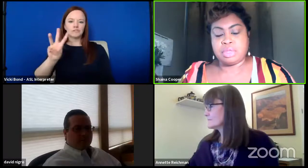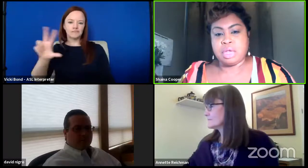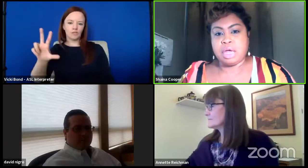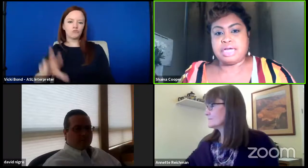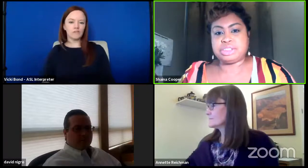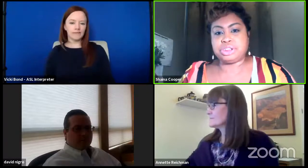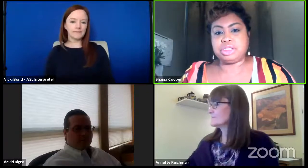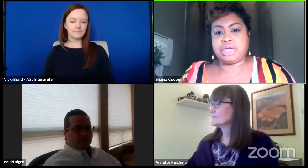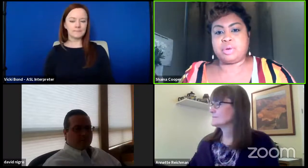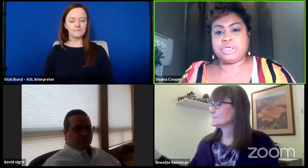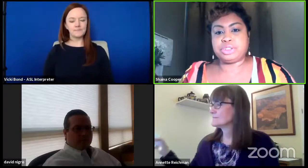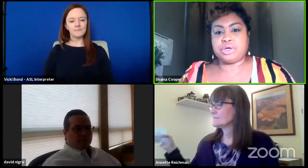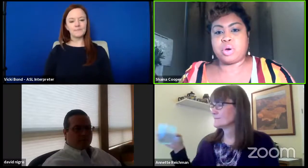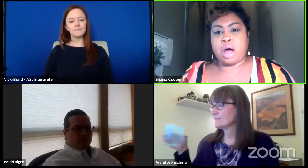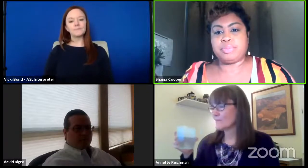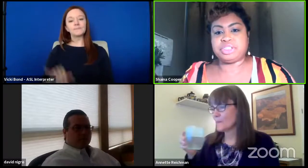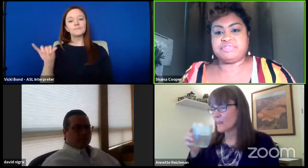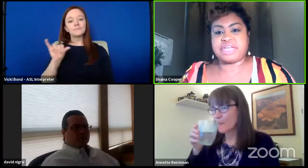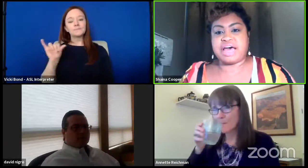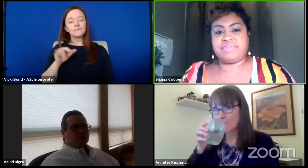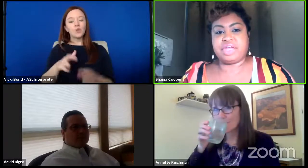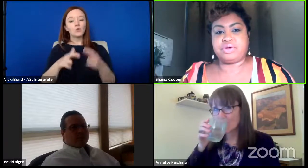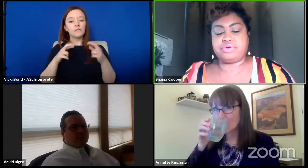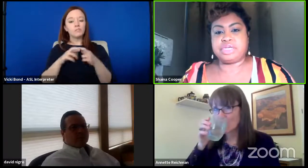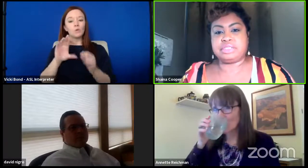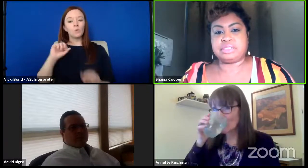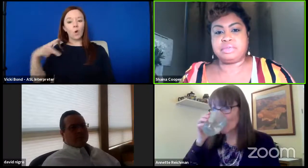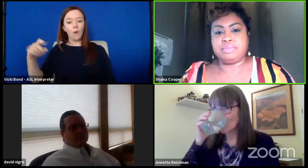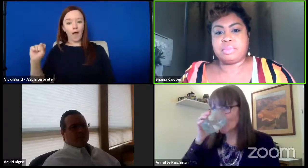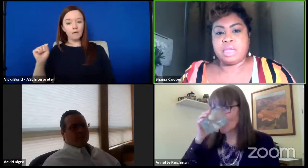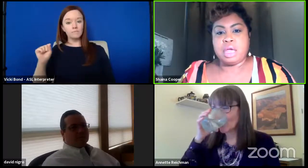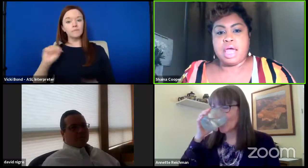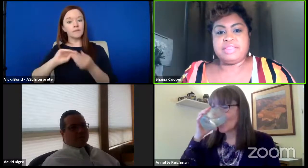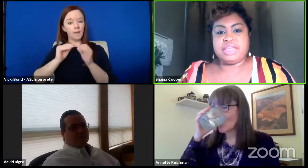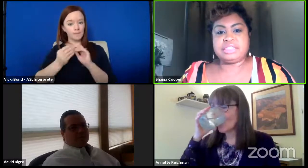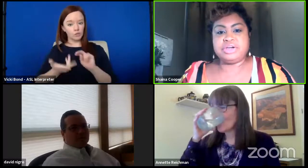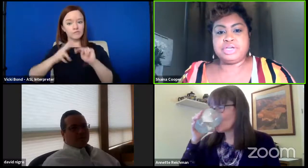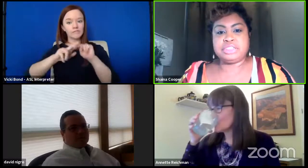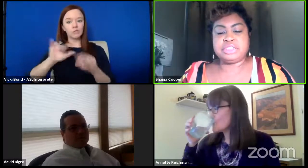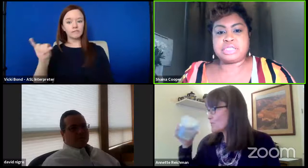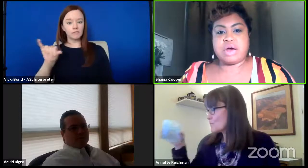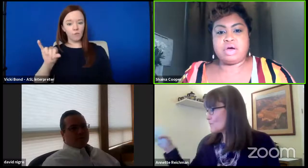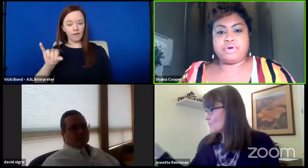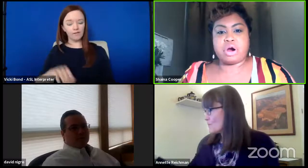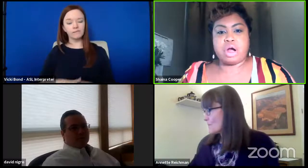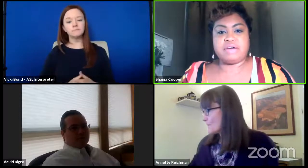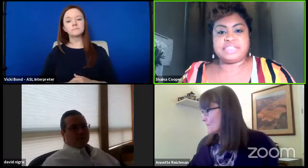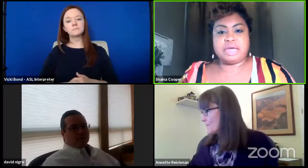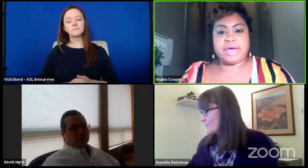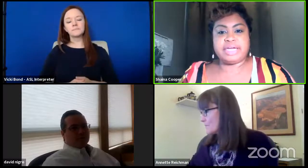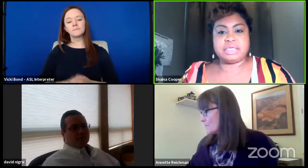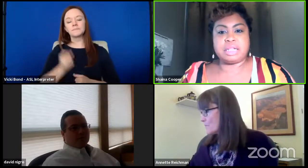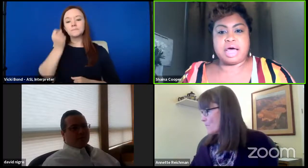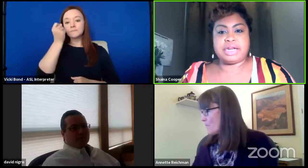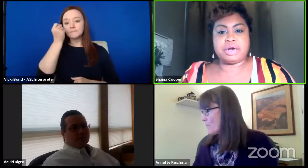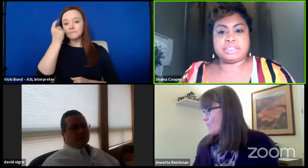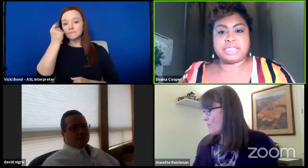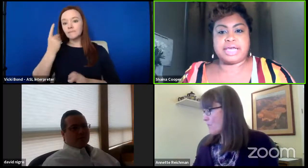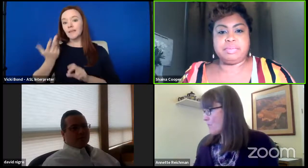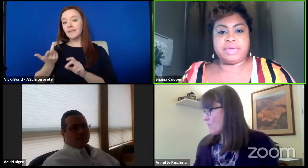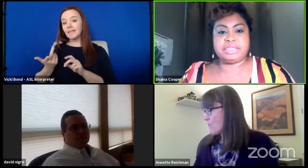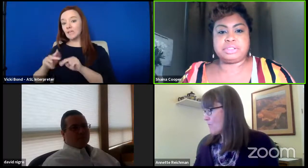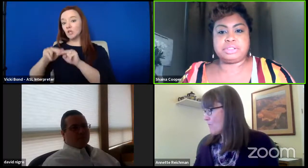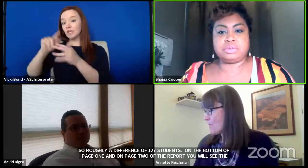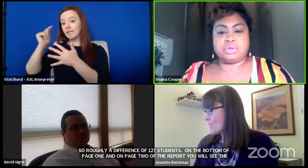year. Additionally, our regional cooperatives have increased. And these increases, however, are offset by a decline